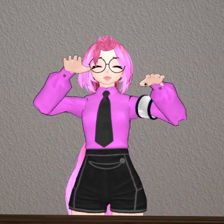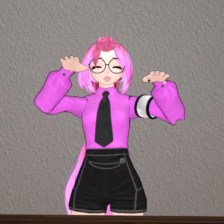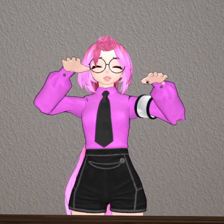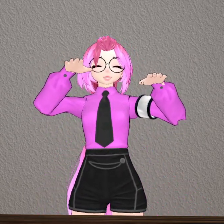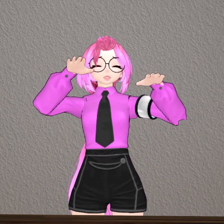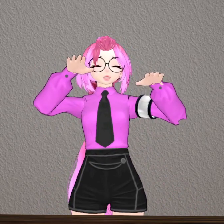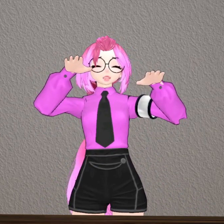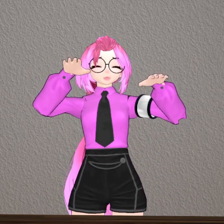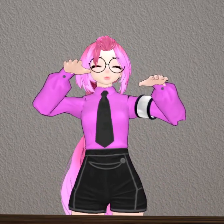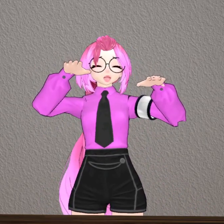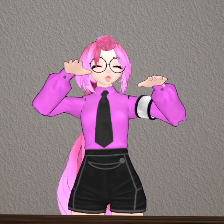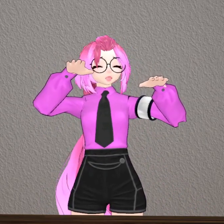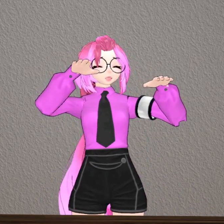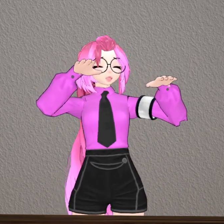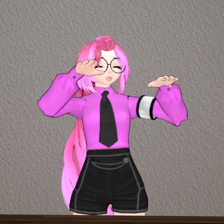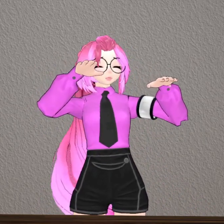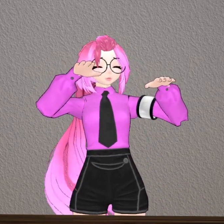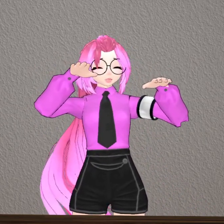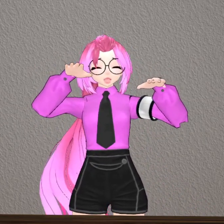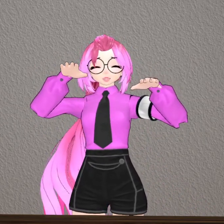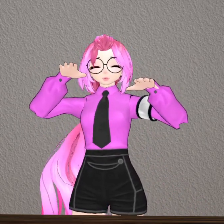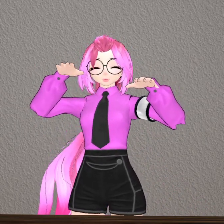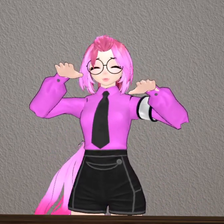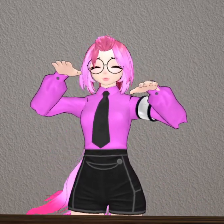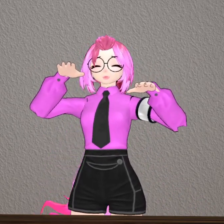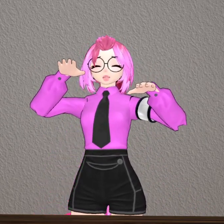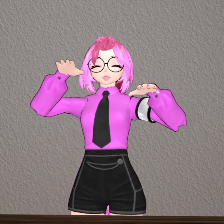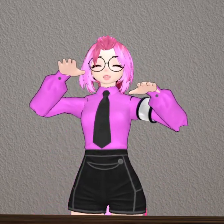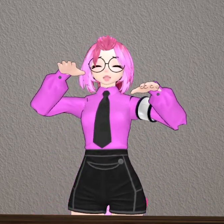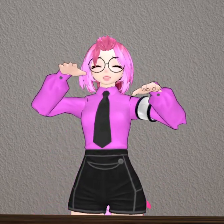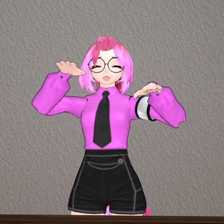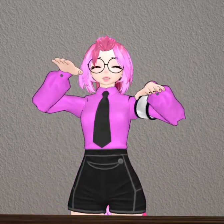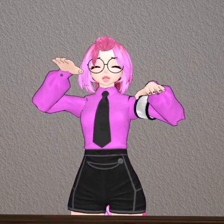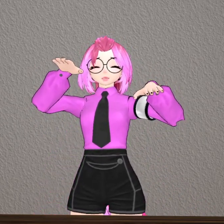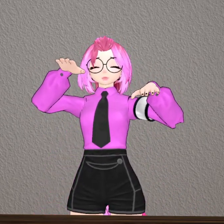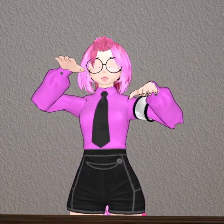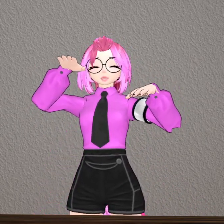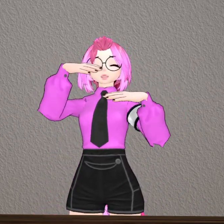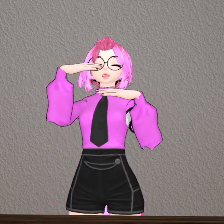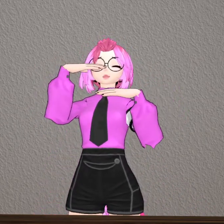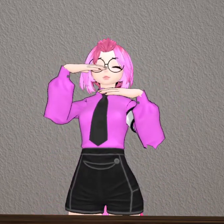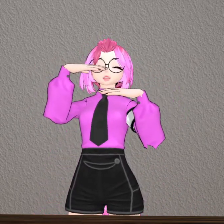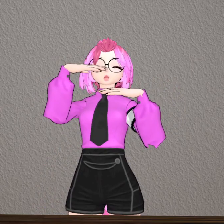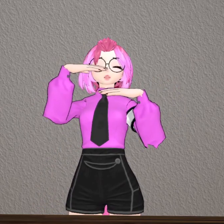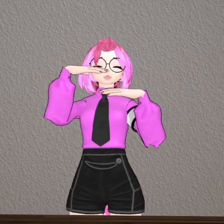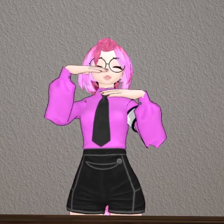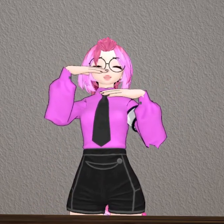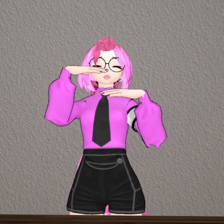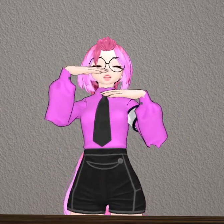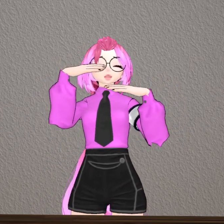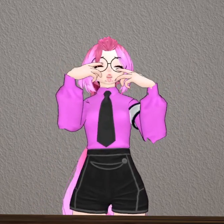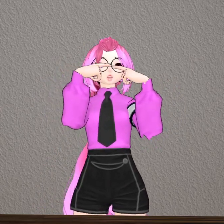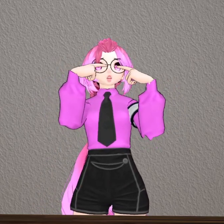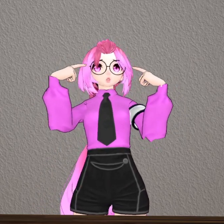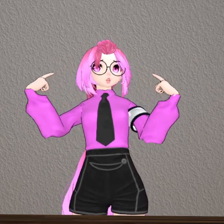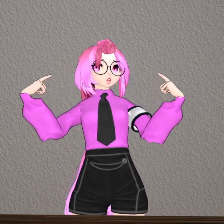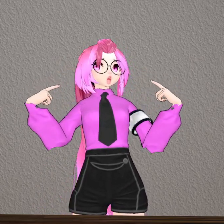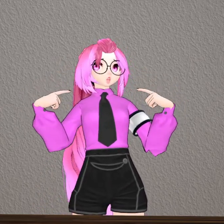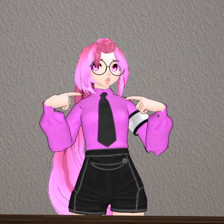them starting outwards with your pointed fingertips out, and then come inwards like a hard bar in front